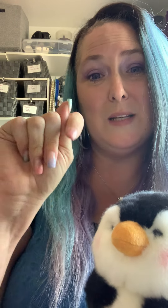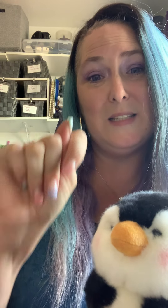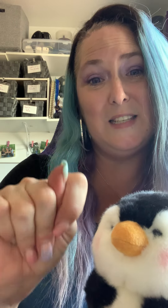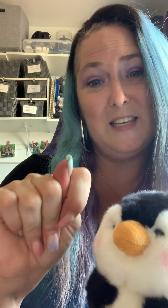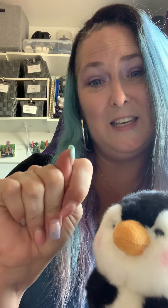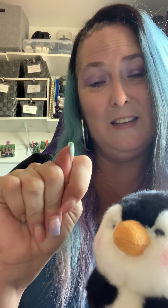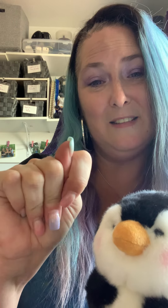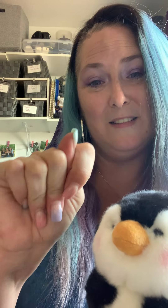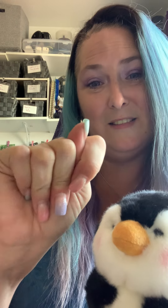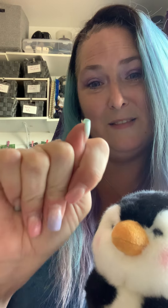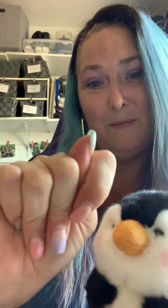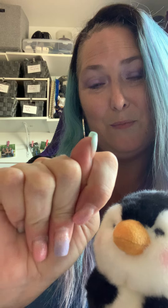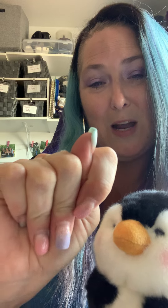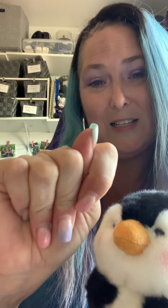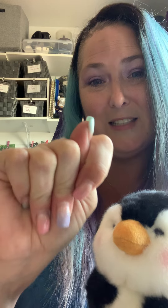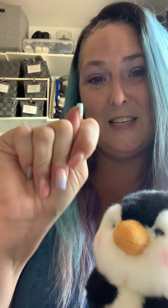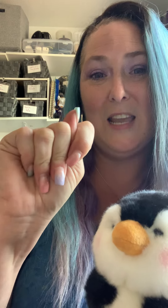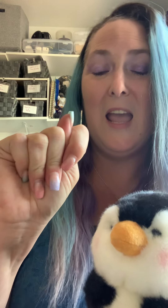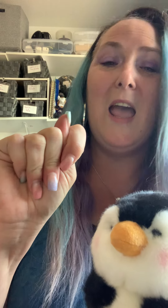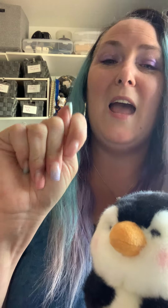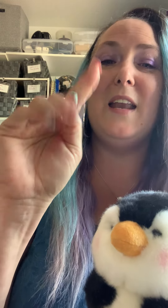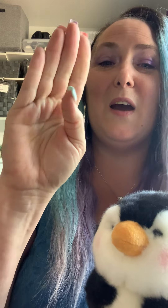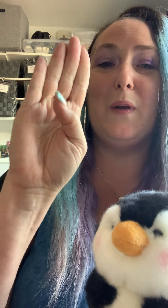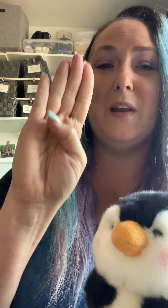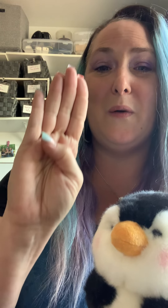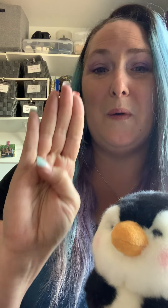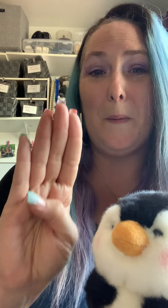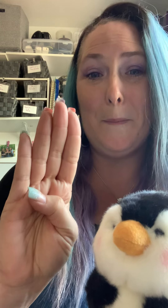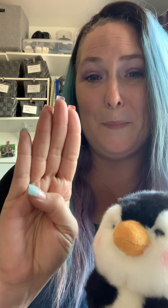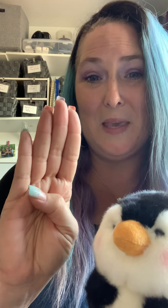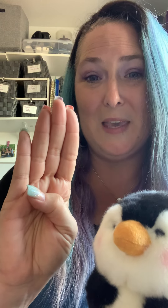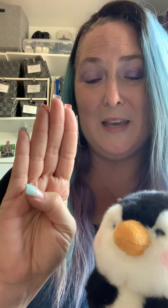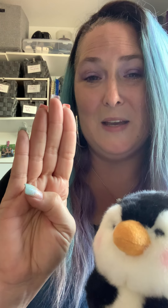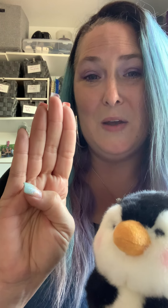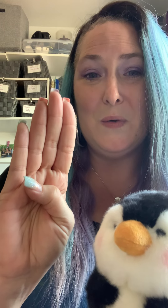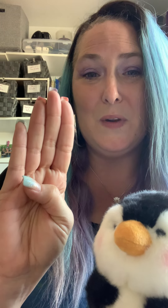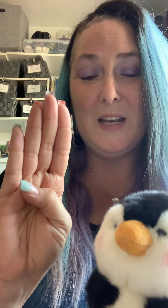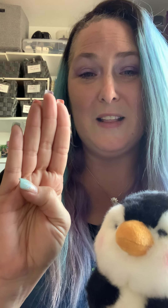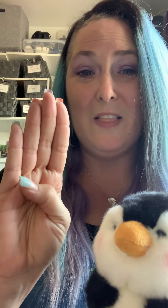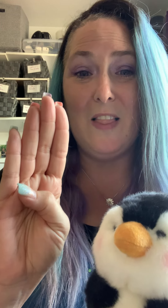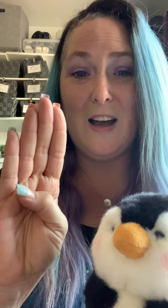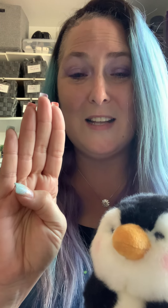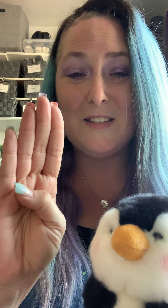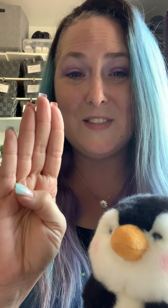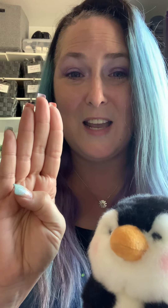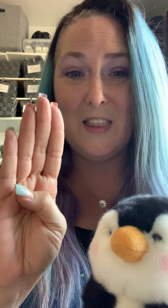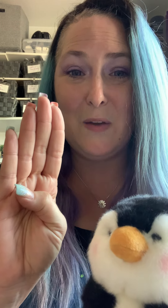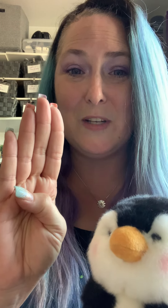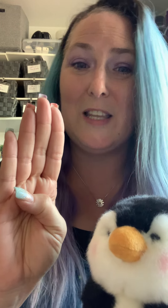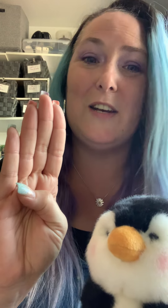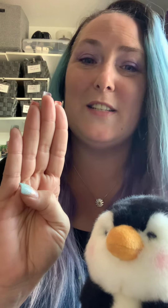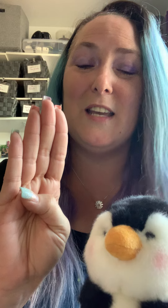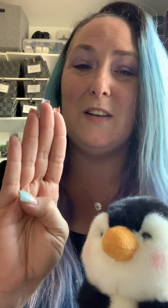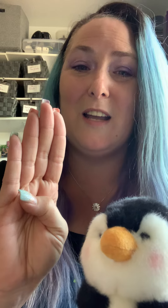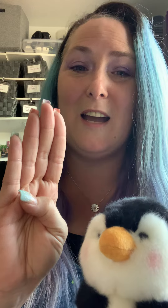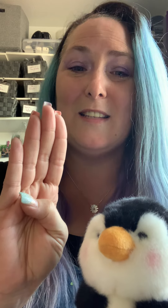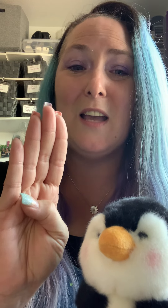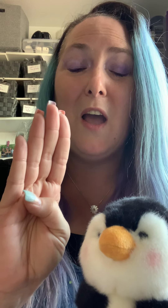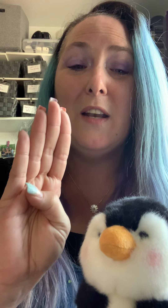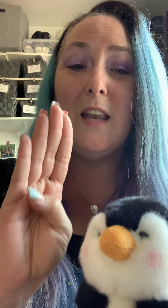T, practice T, and now we know B. We're getting lots of sign language letters in, guys.